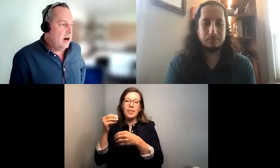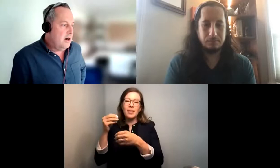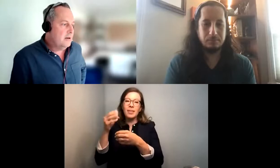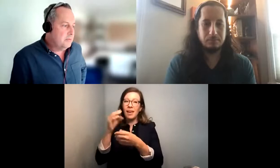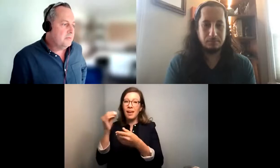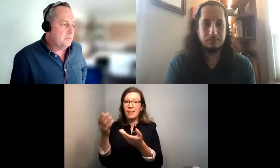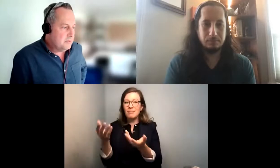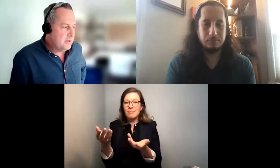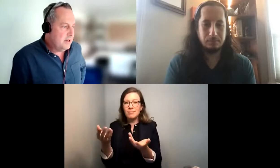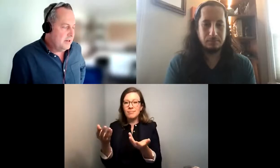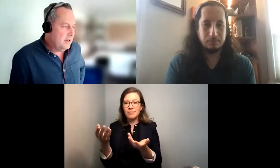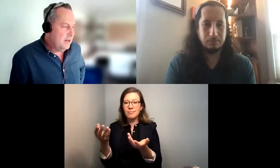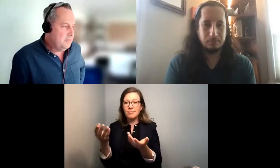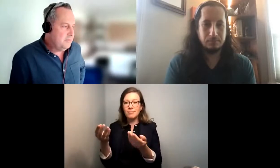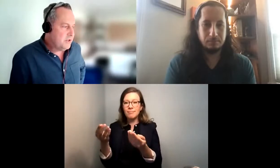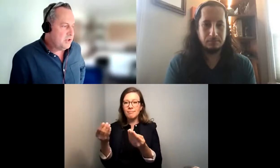are